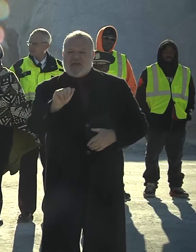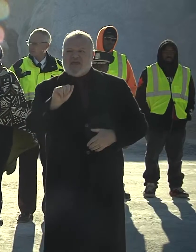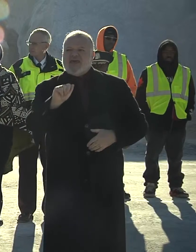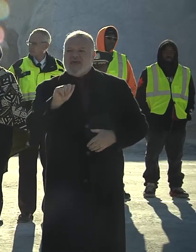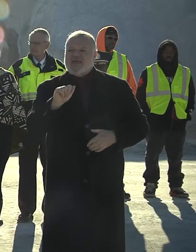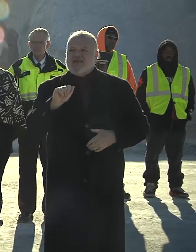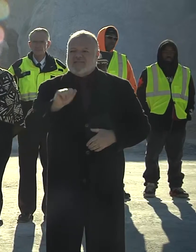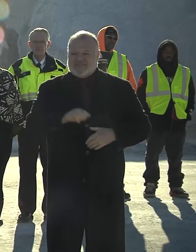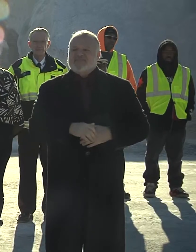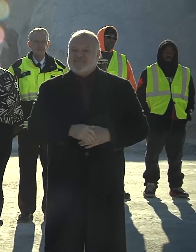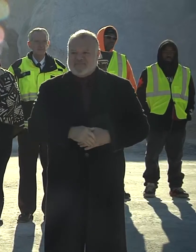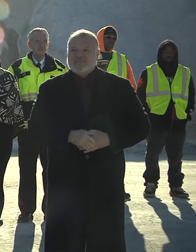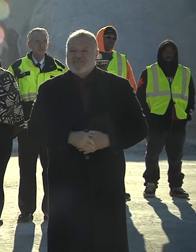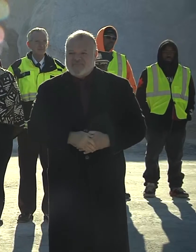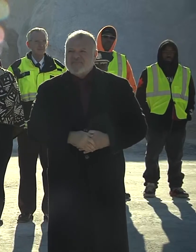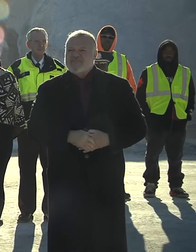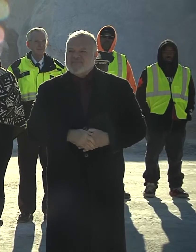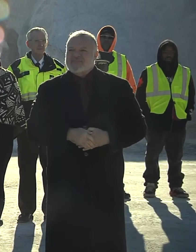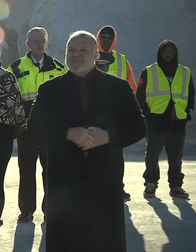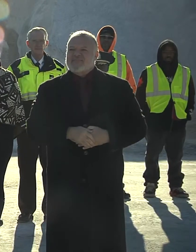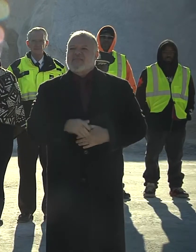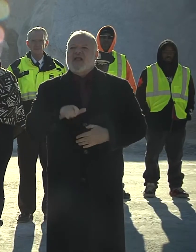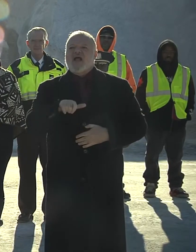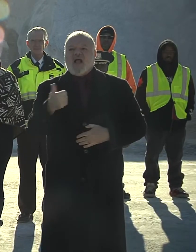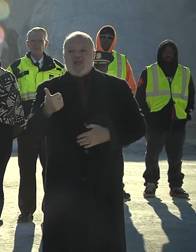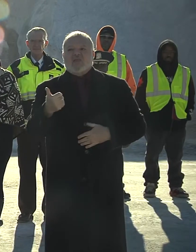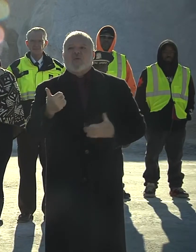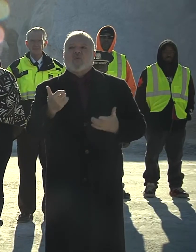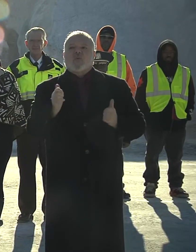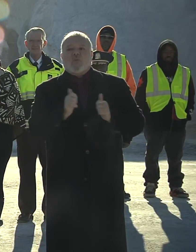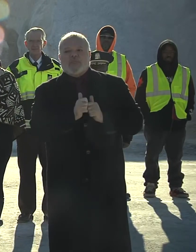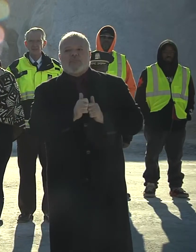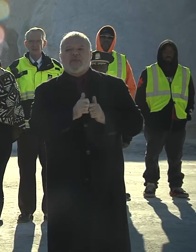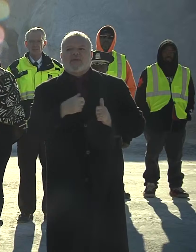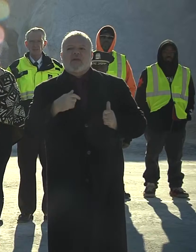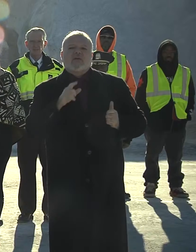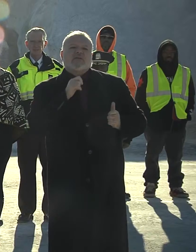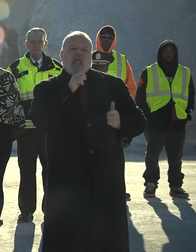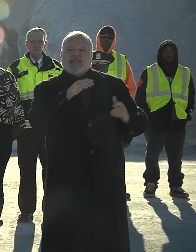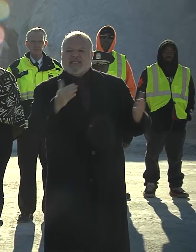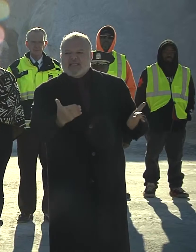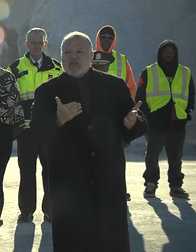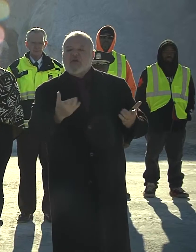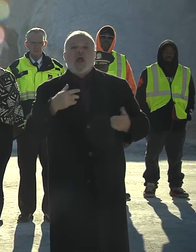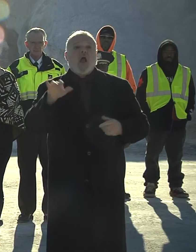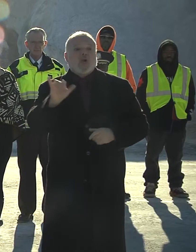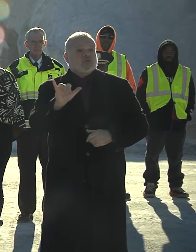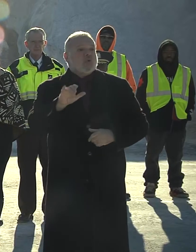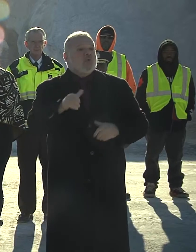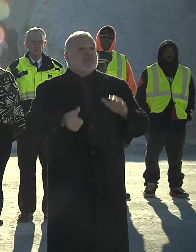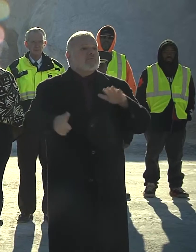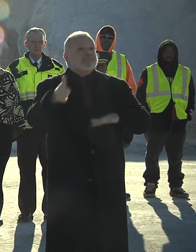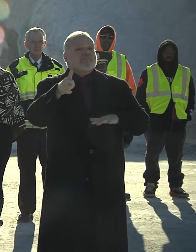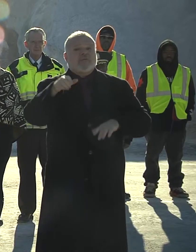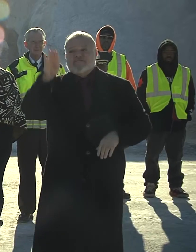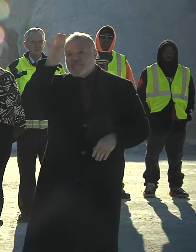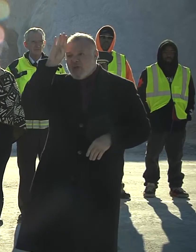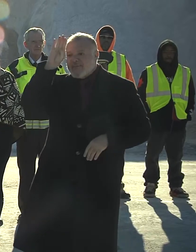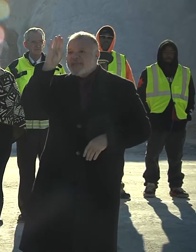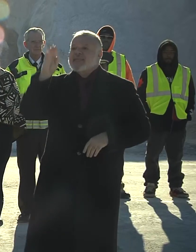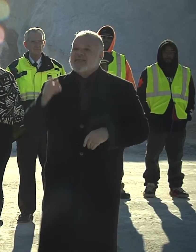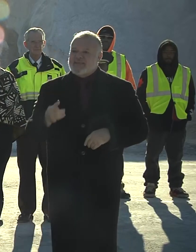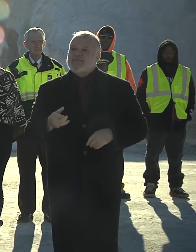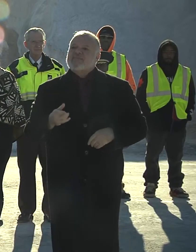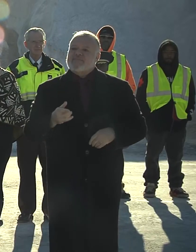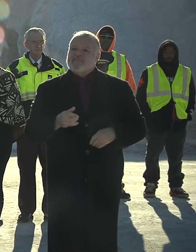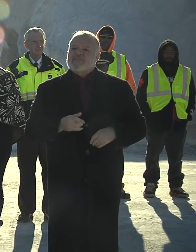him. Okay. And we have in spirit with us, our fire department is a key partner. So I want to thank Commissioner Paul Burke as well